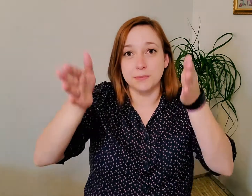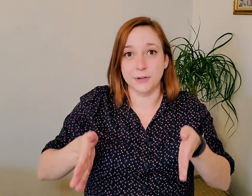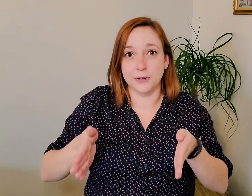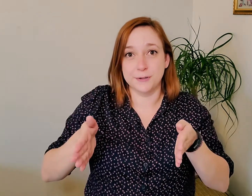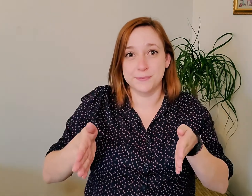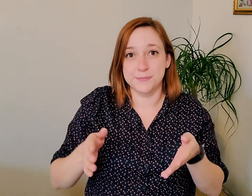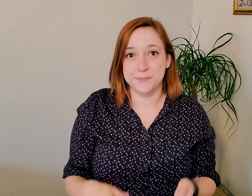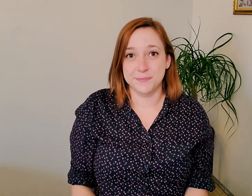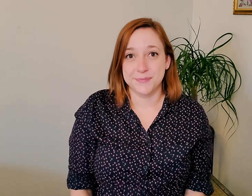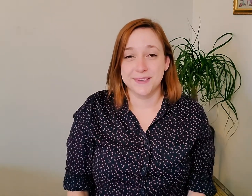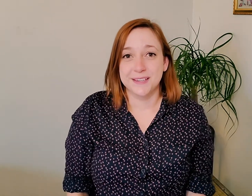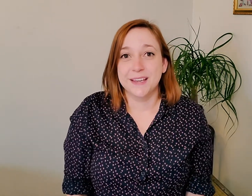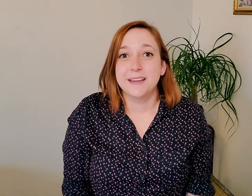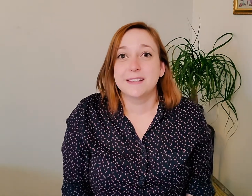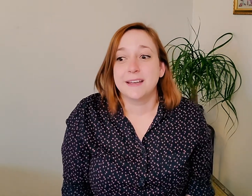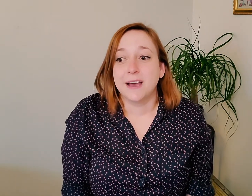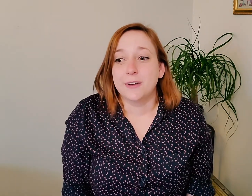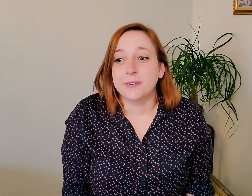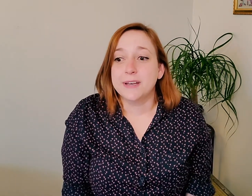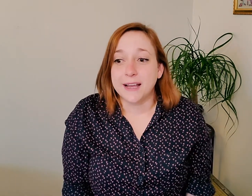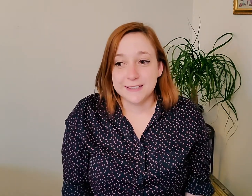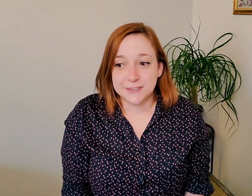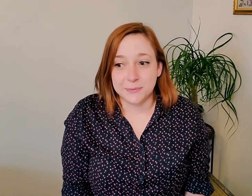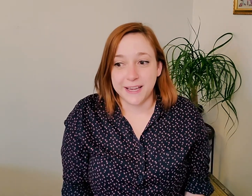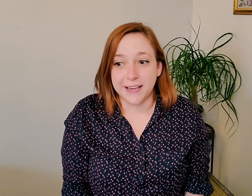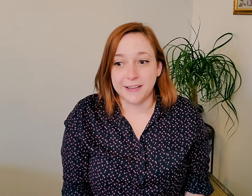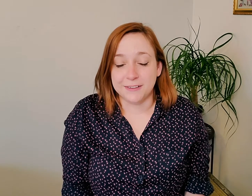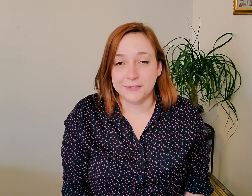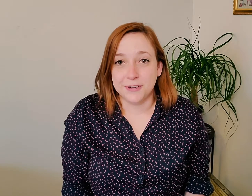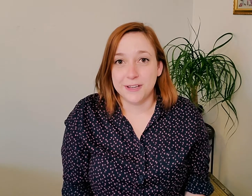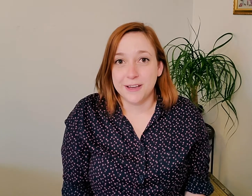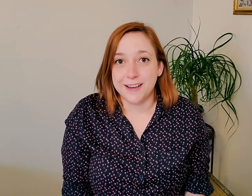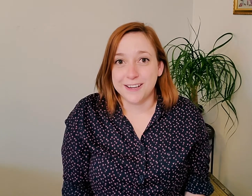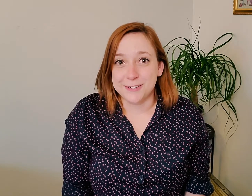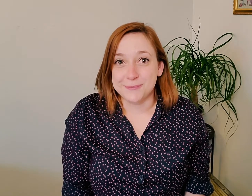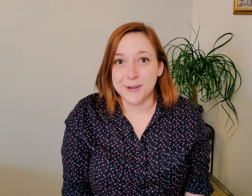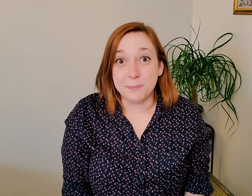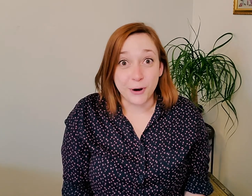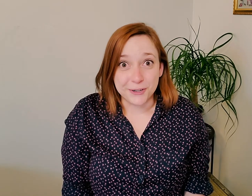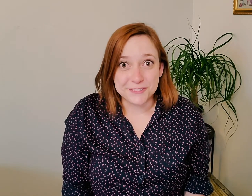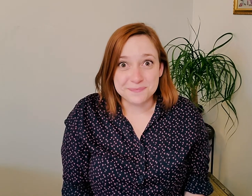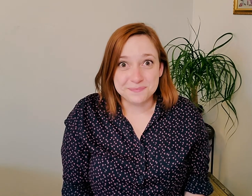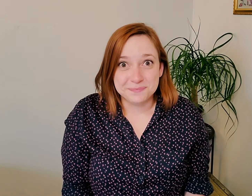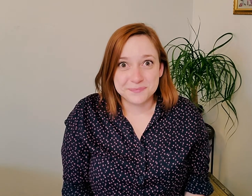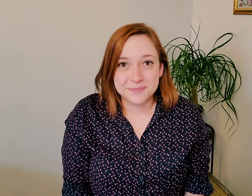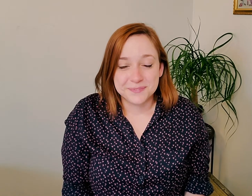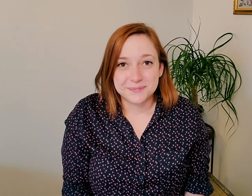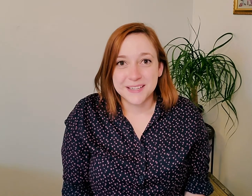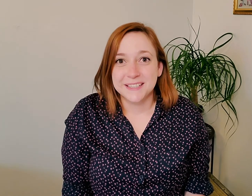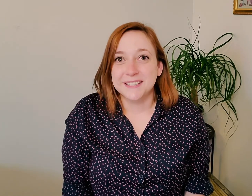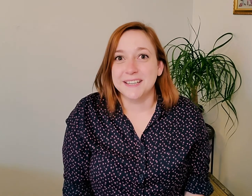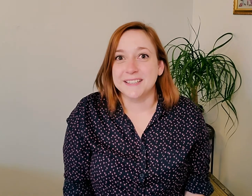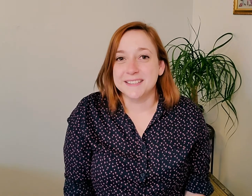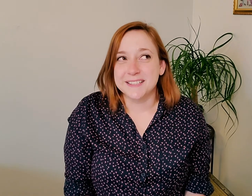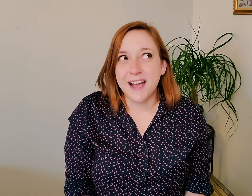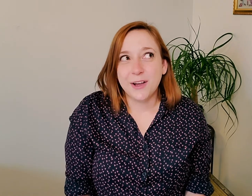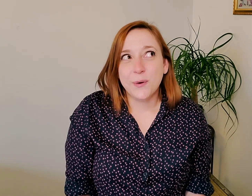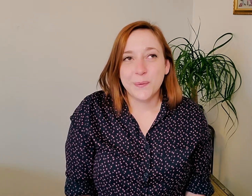farmer. Now, next we have a barn. It's not quite